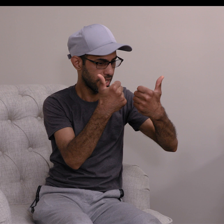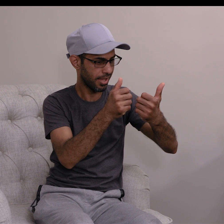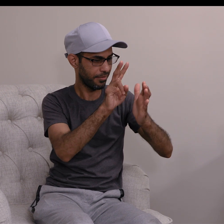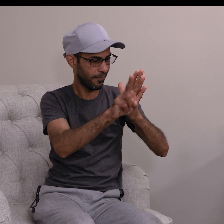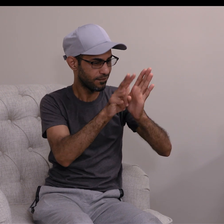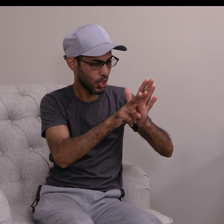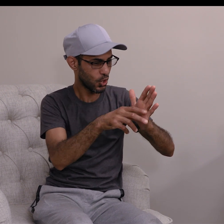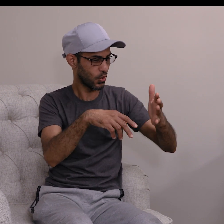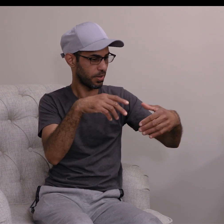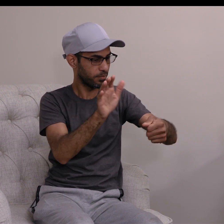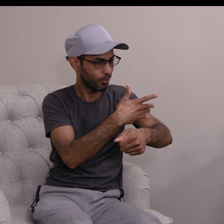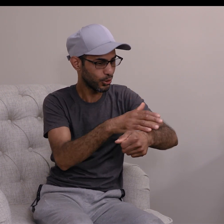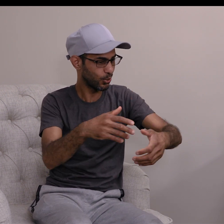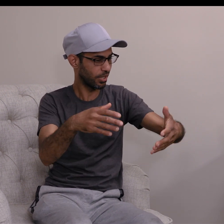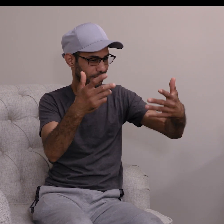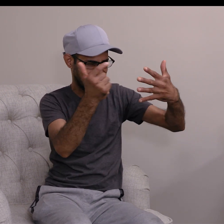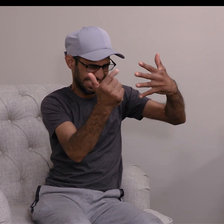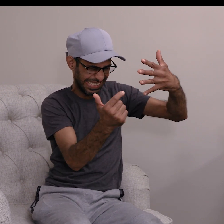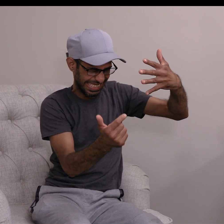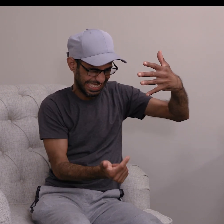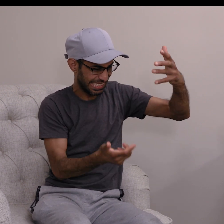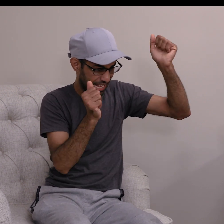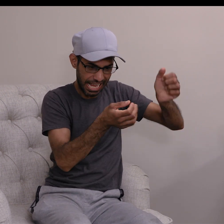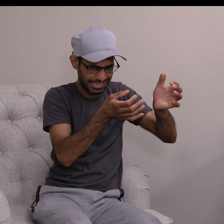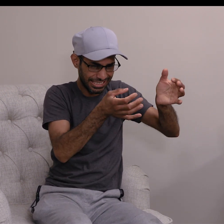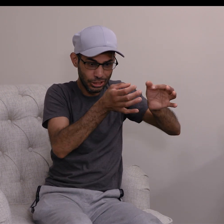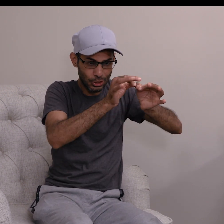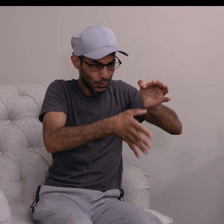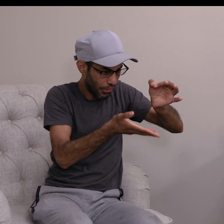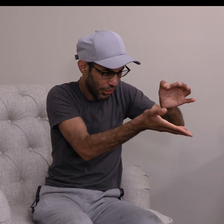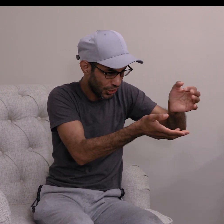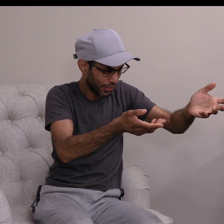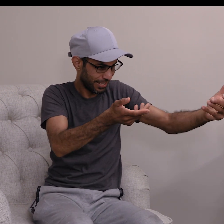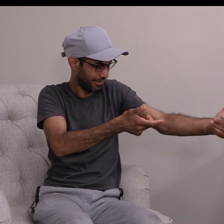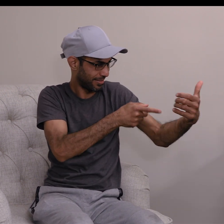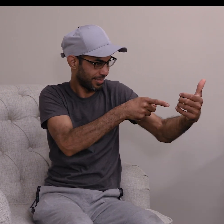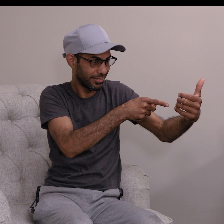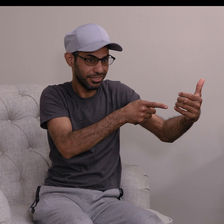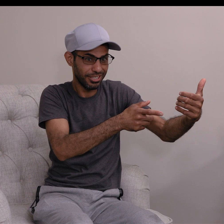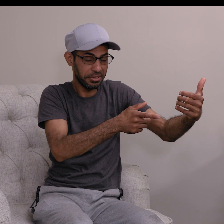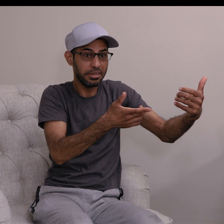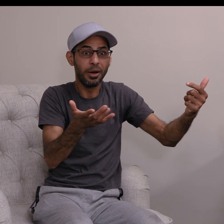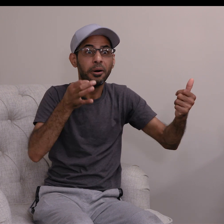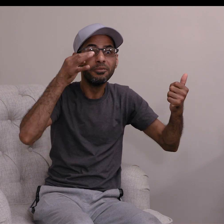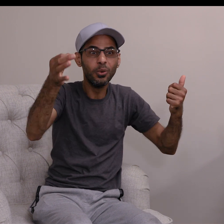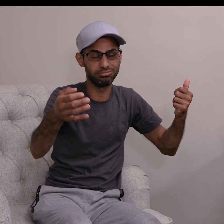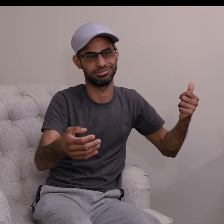this tiny portable one that we can watch videos and do all kinds of things on with interpreters. And in the future,